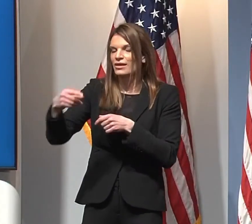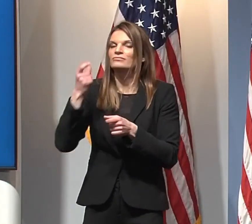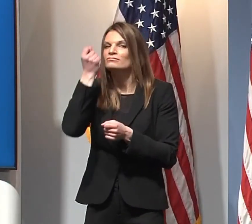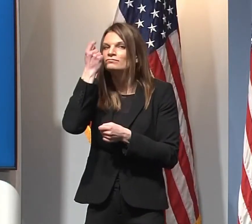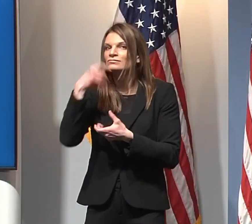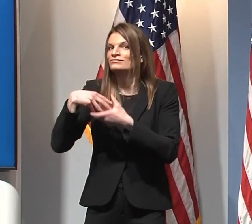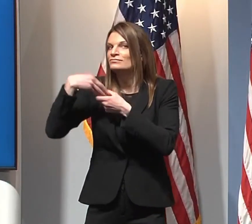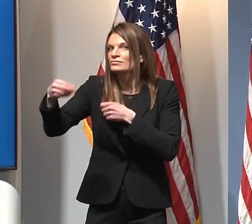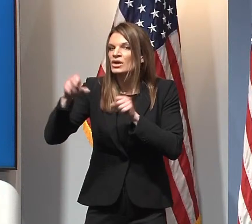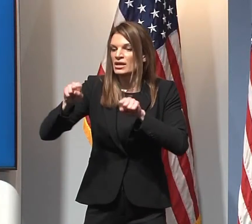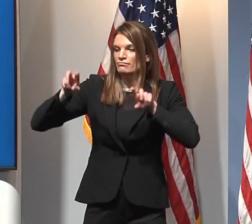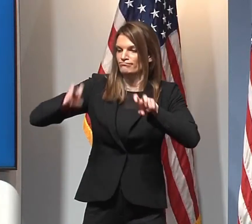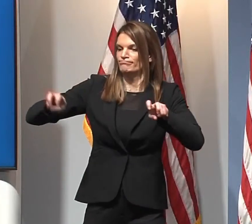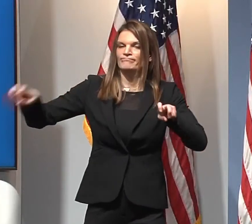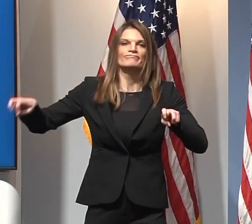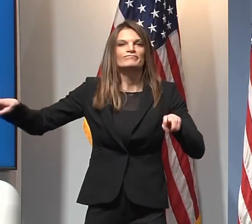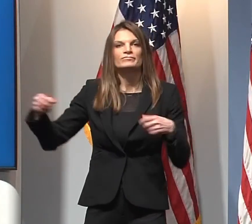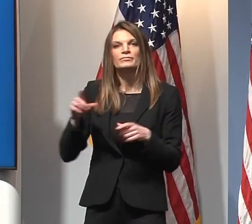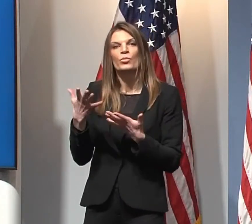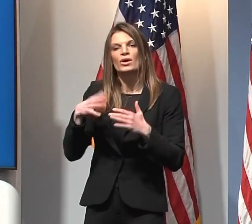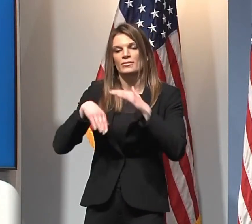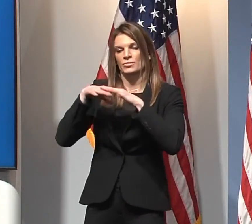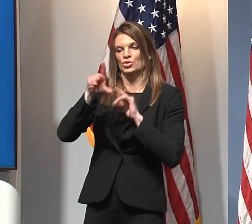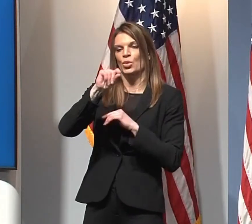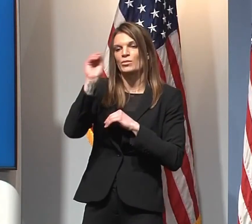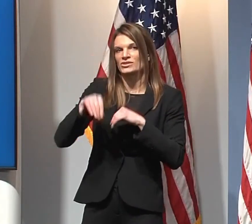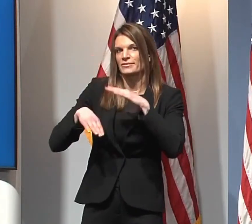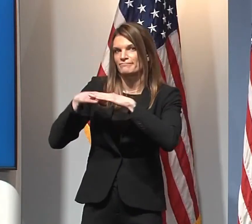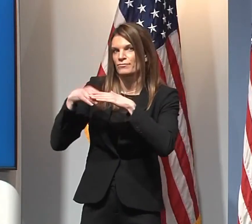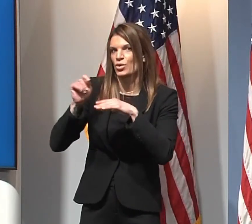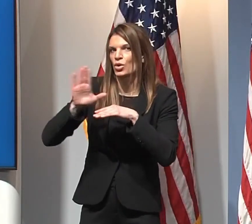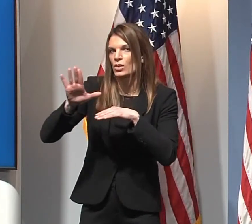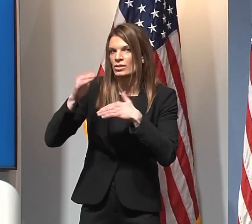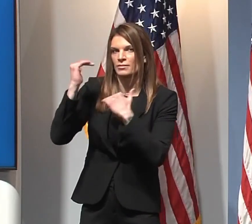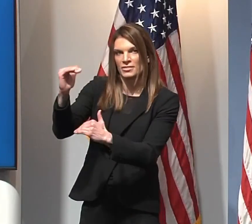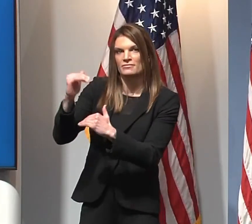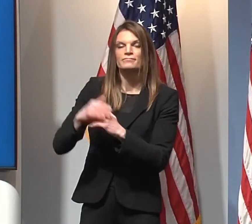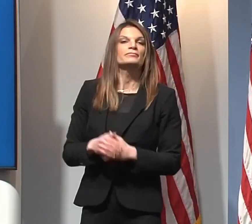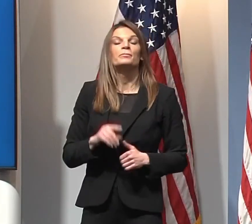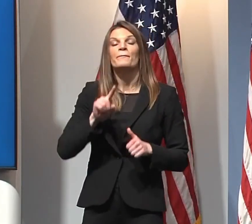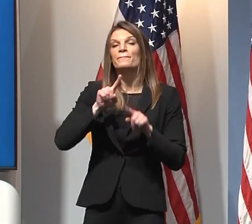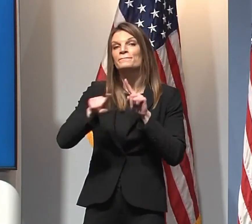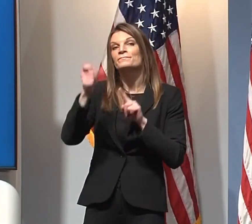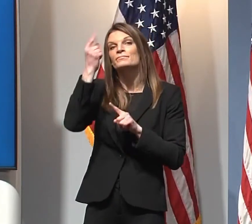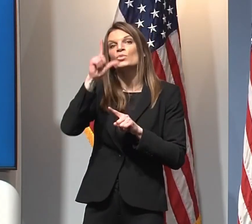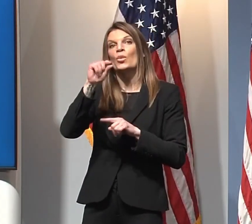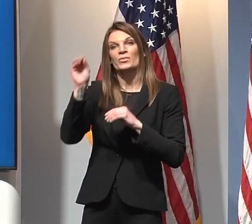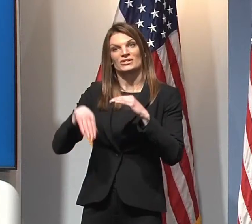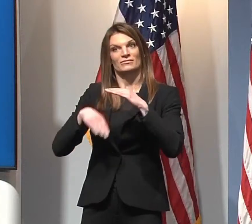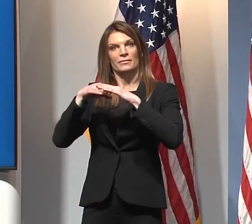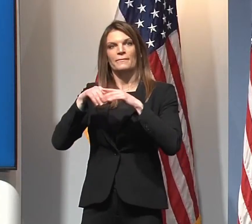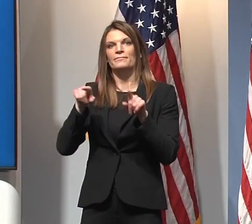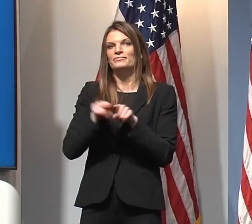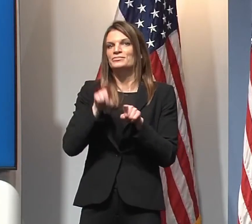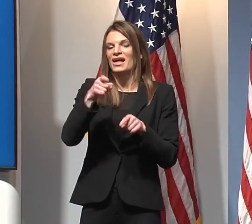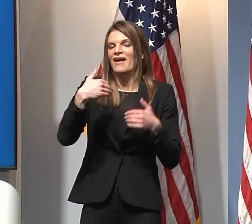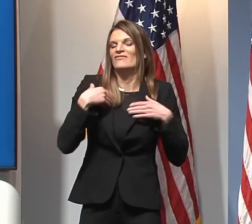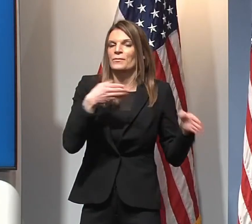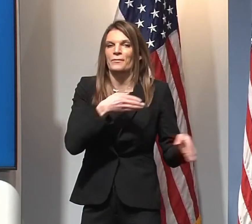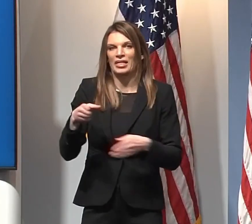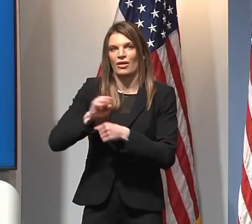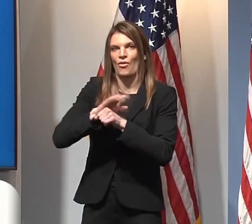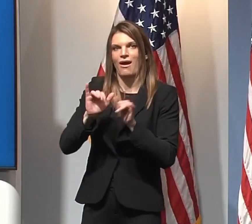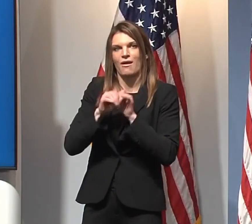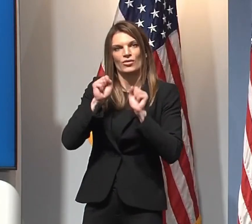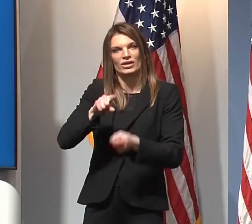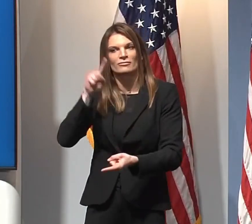fixed seating at up to 20% of capacity if they establish an appropriate infection control plan. Due